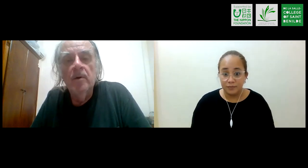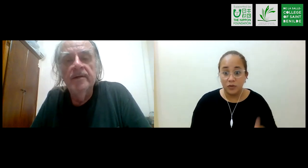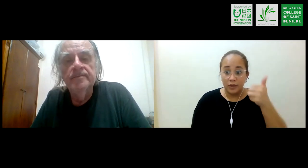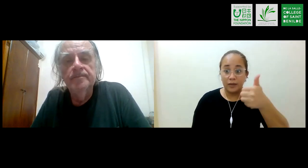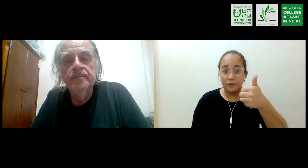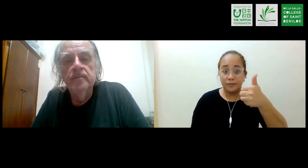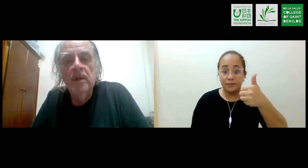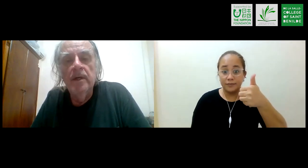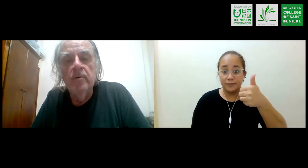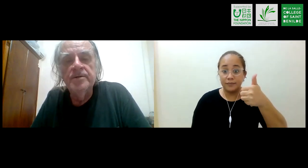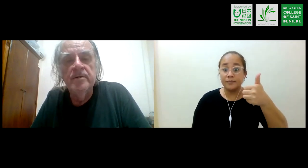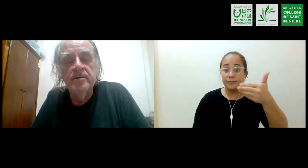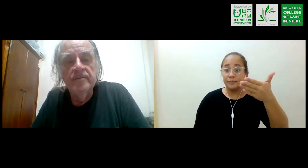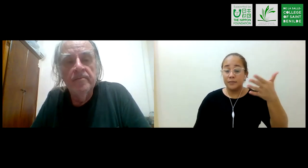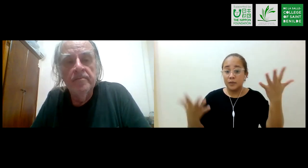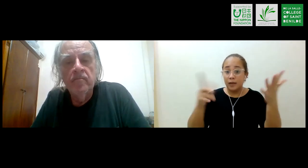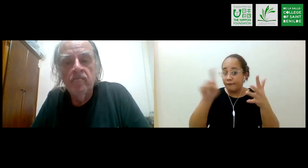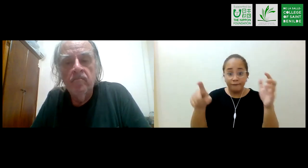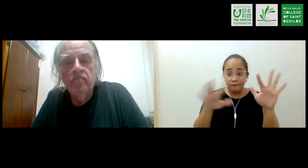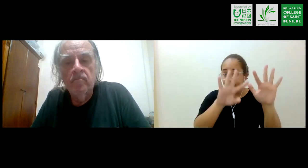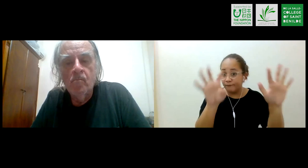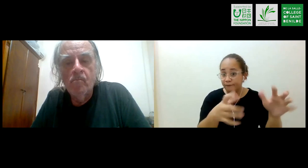Okay, sir. Any questions?